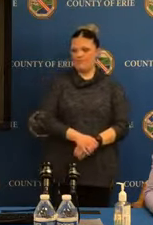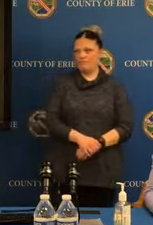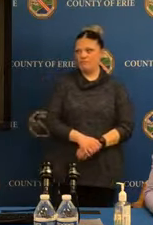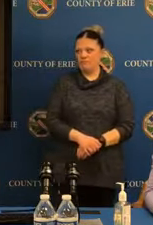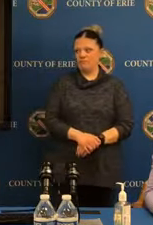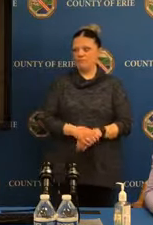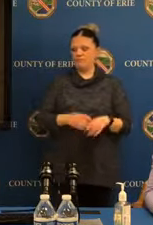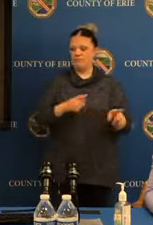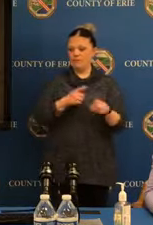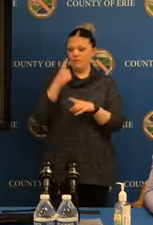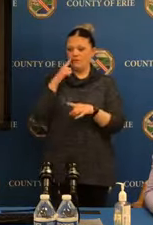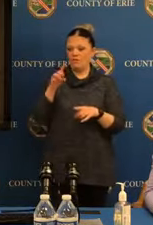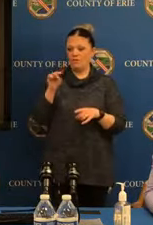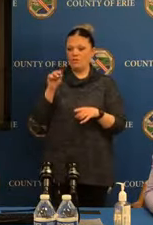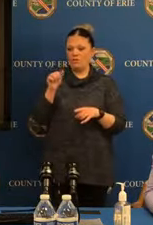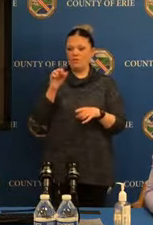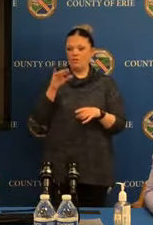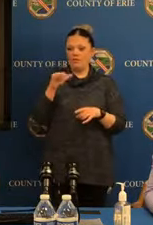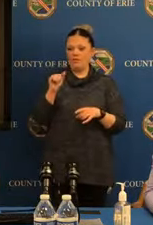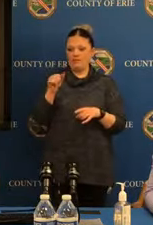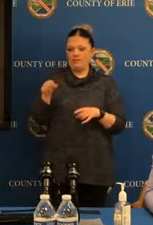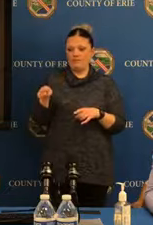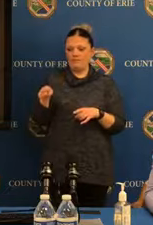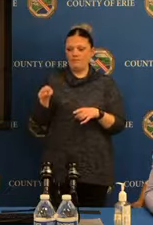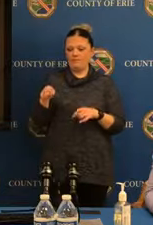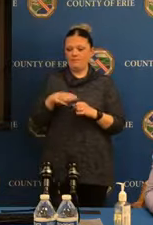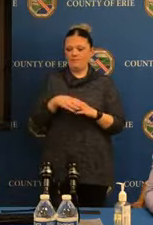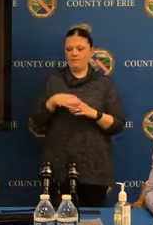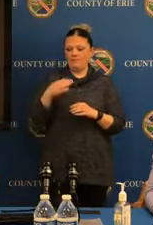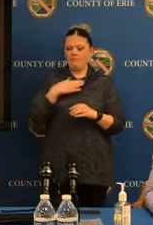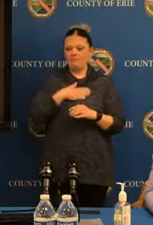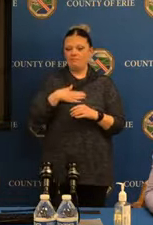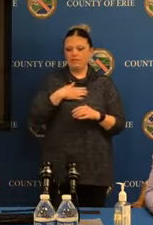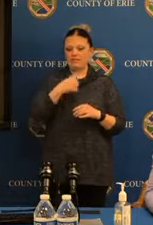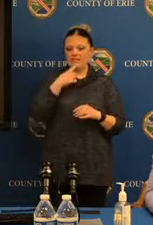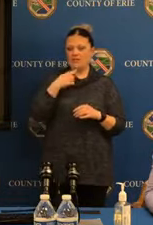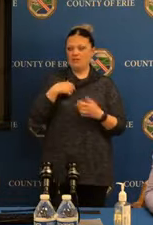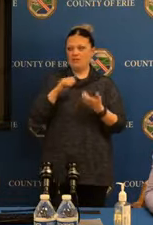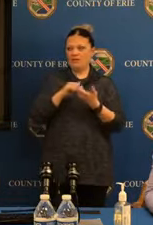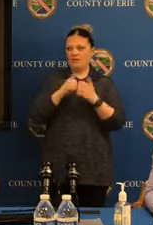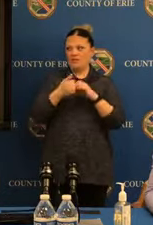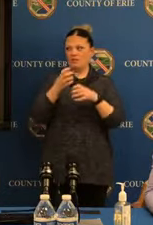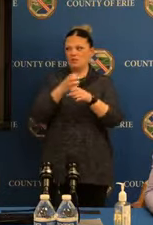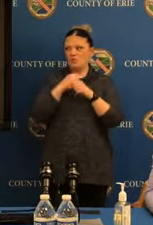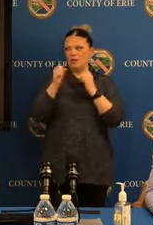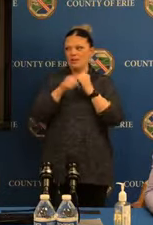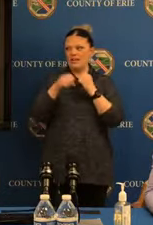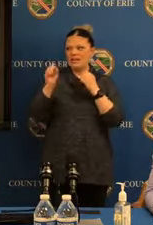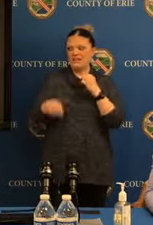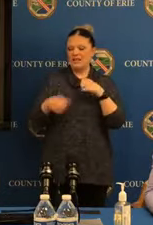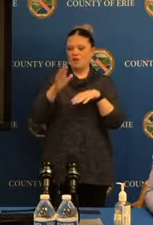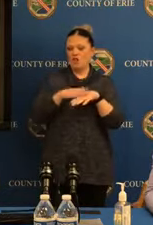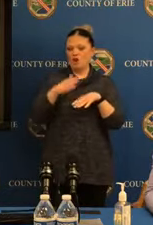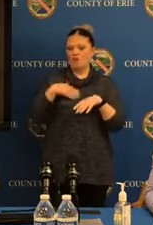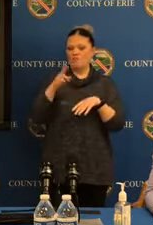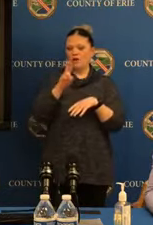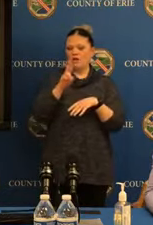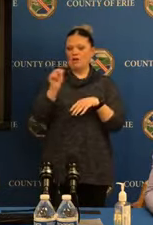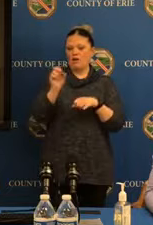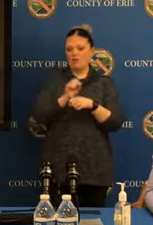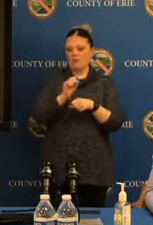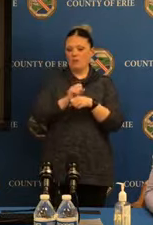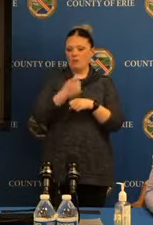This is for Maria. So we have a question. Please tell me how to get a employment. It just ended